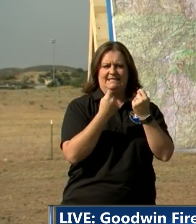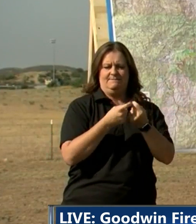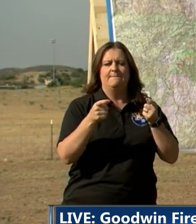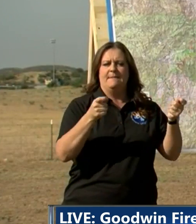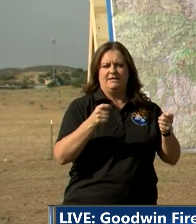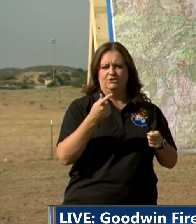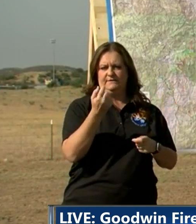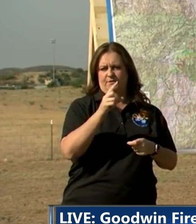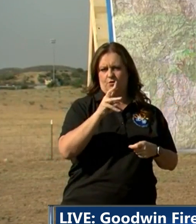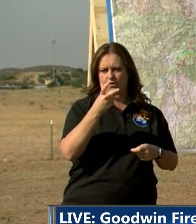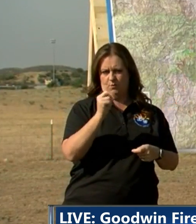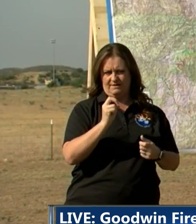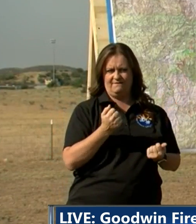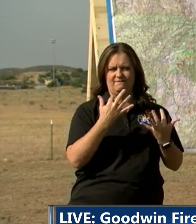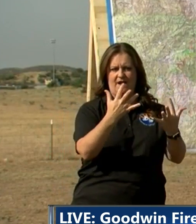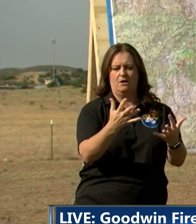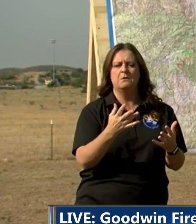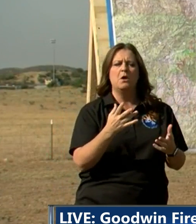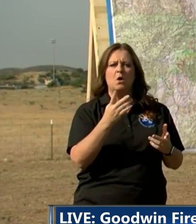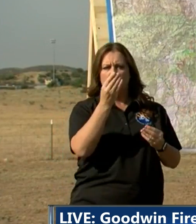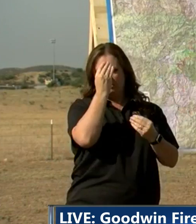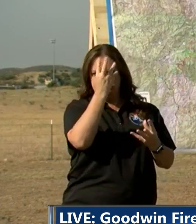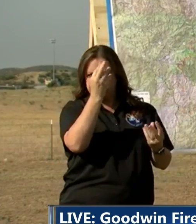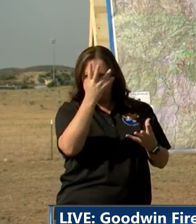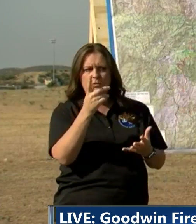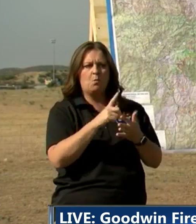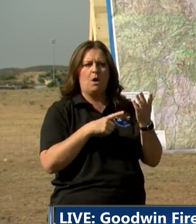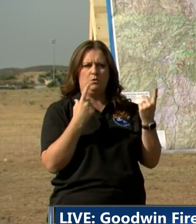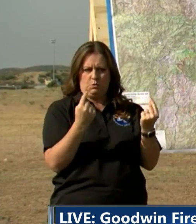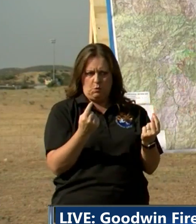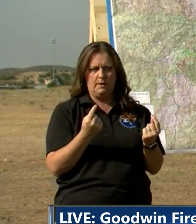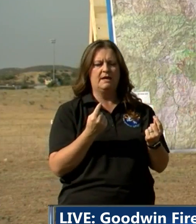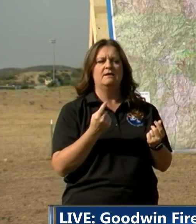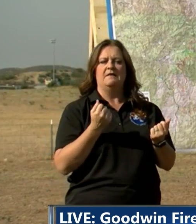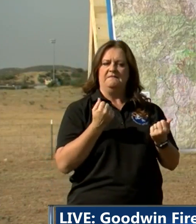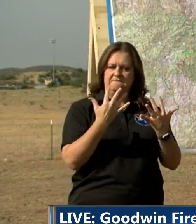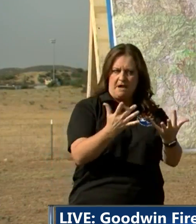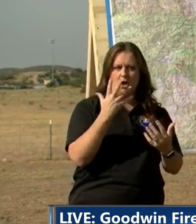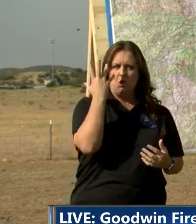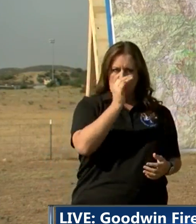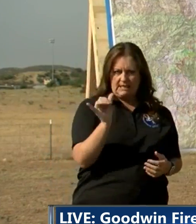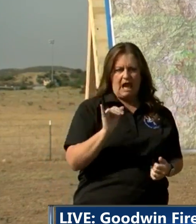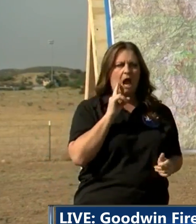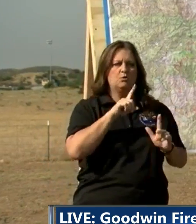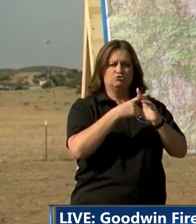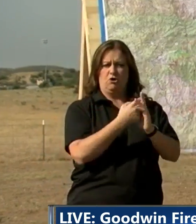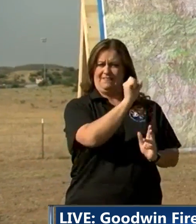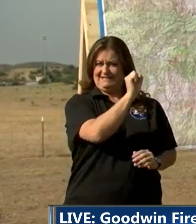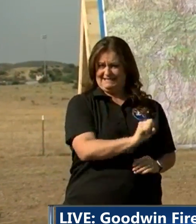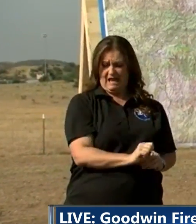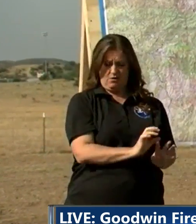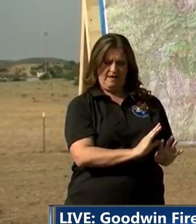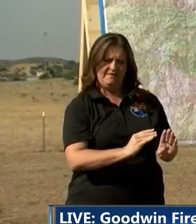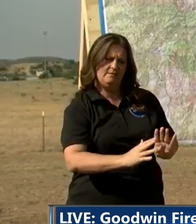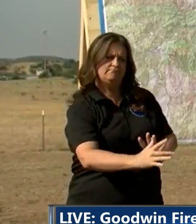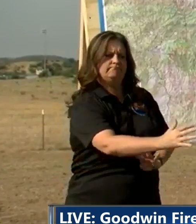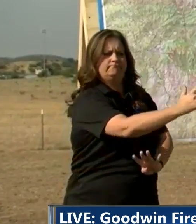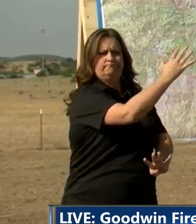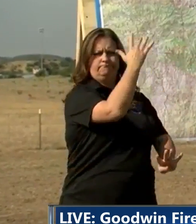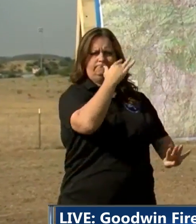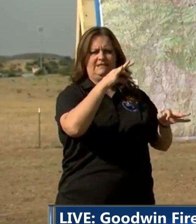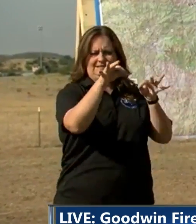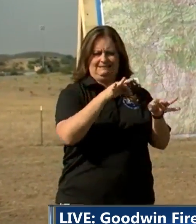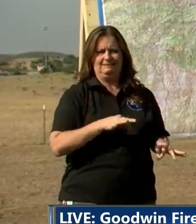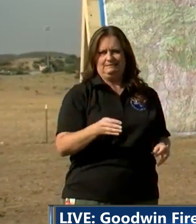give you guys a quick update on what we're doing and how we're looking on the fire, and I'll probably just start on the south end and work my way around the fire to give everybody